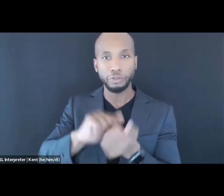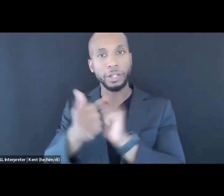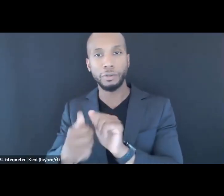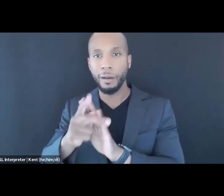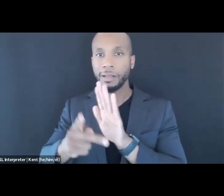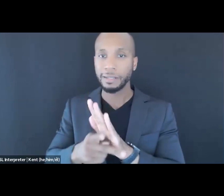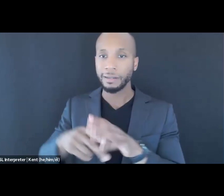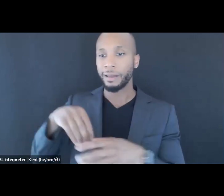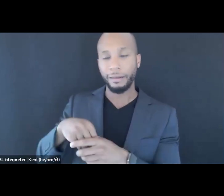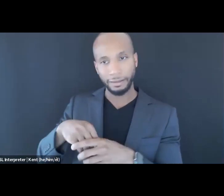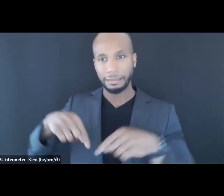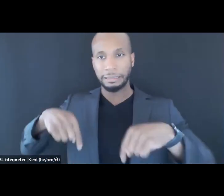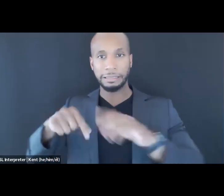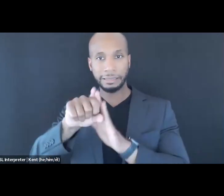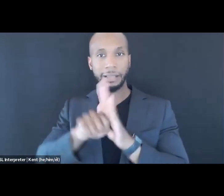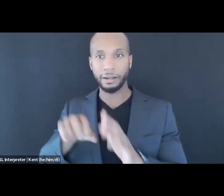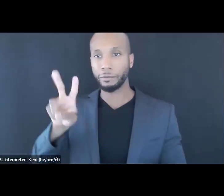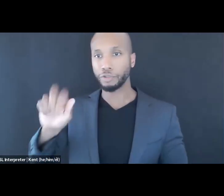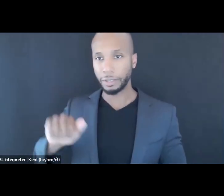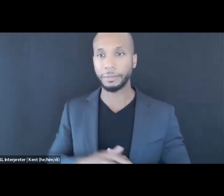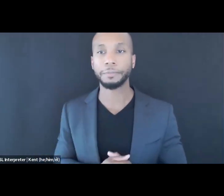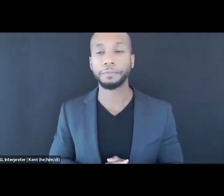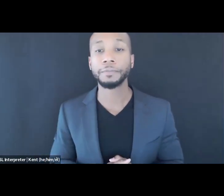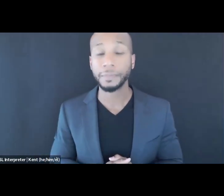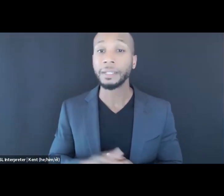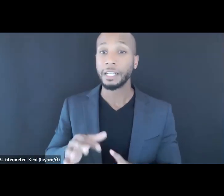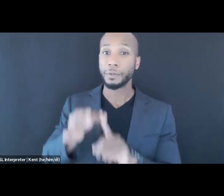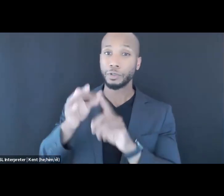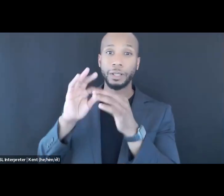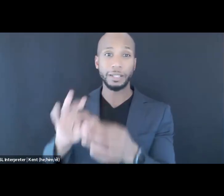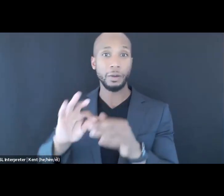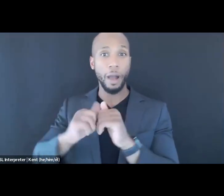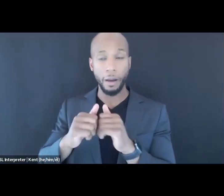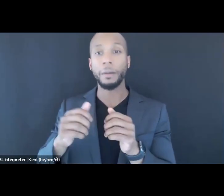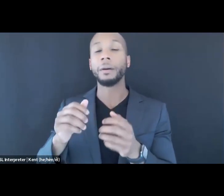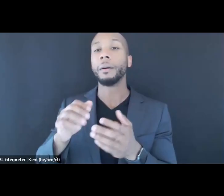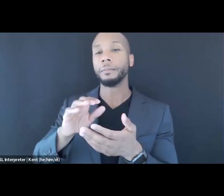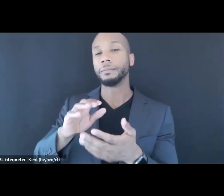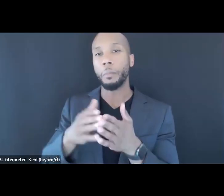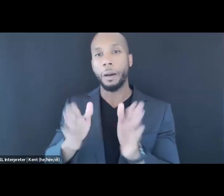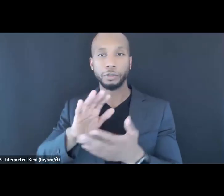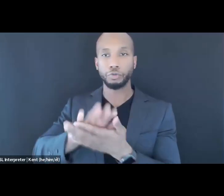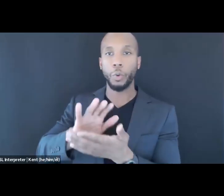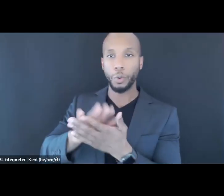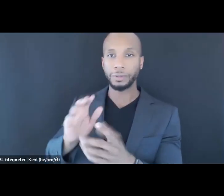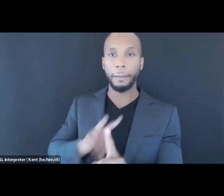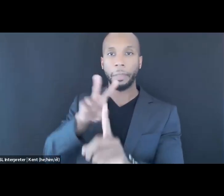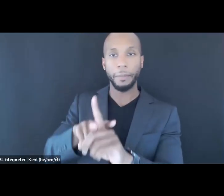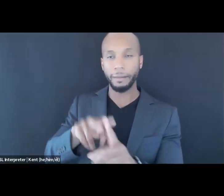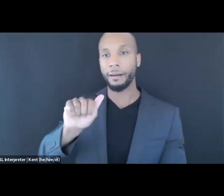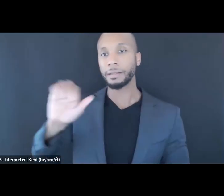policy in this state of Virginia, especially with regard to how public schools implement AAC for